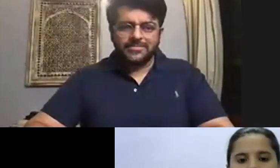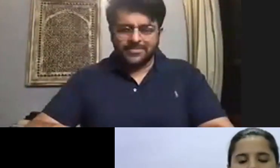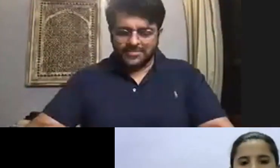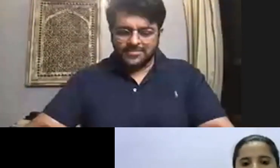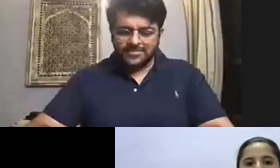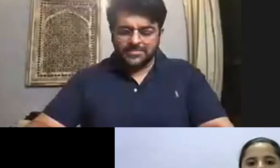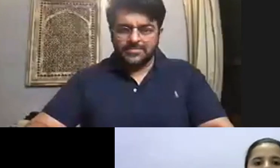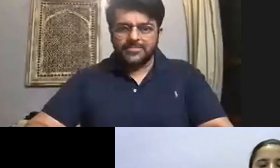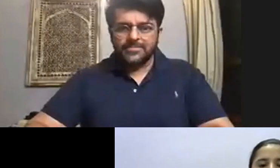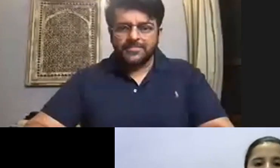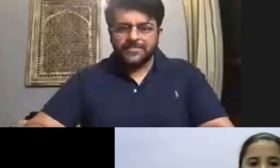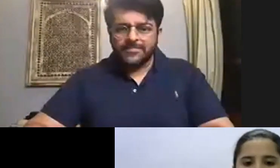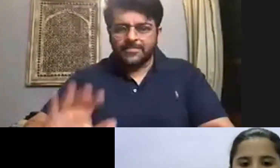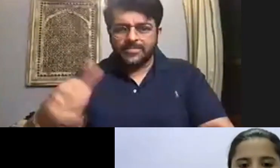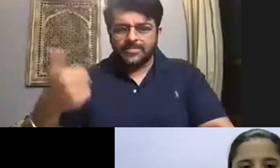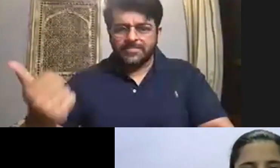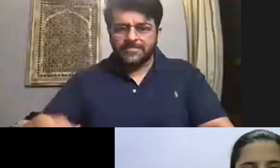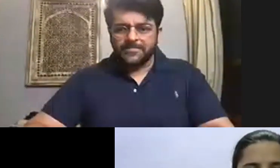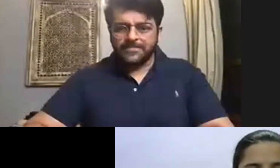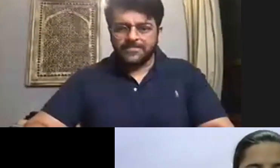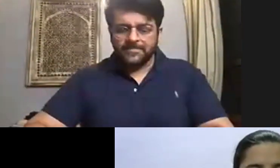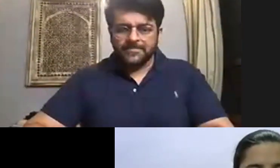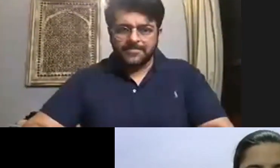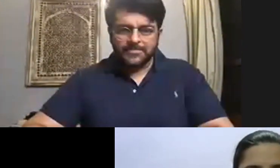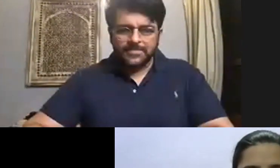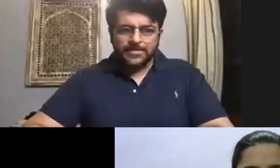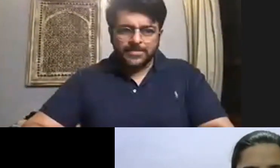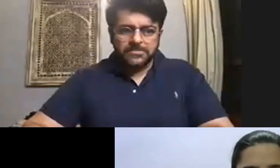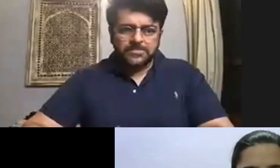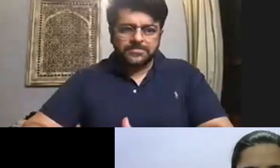Okay, thank you. Another one.